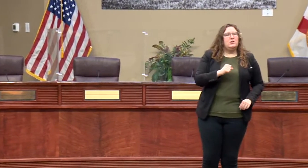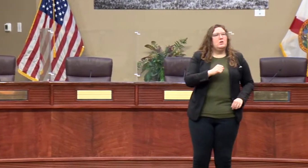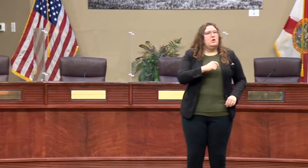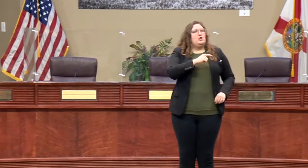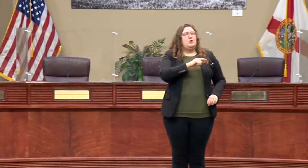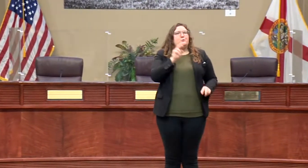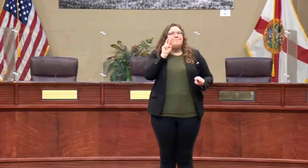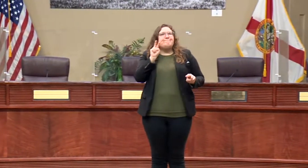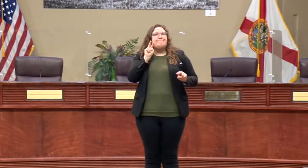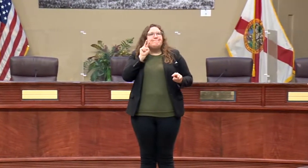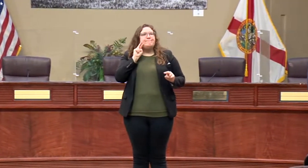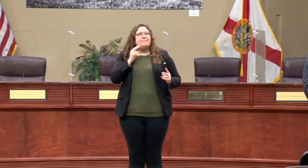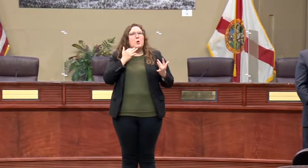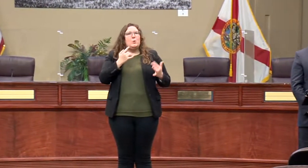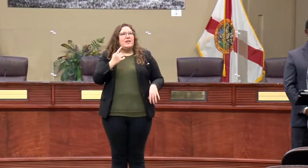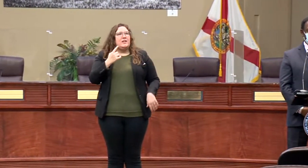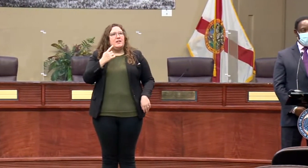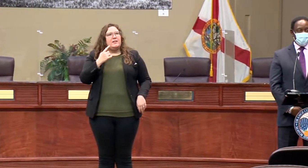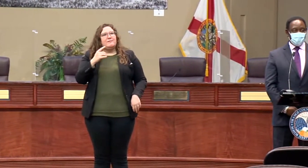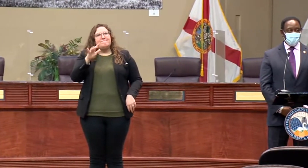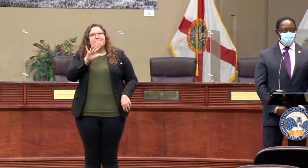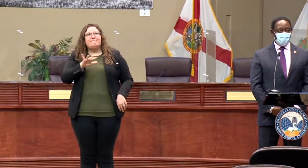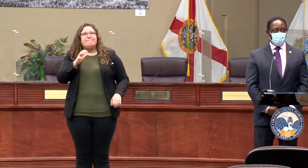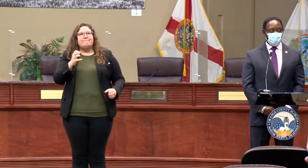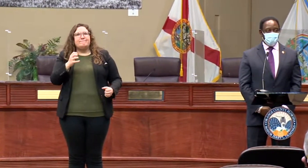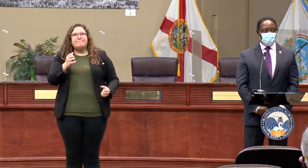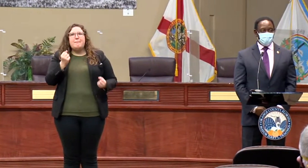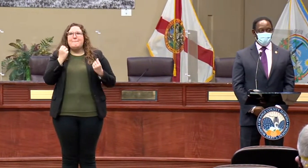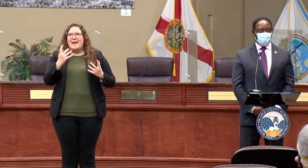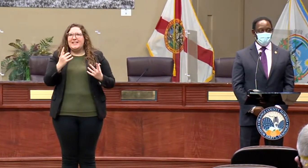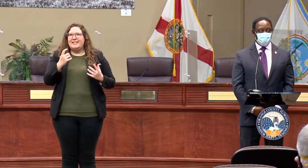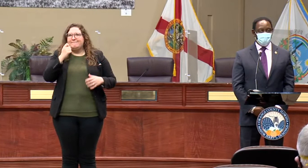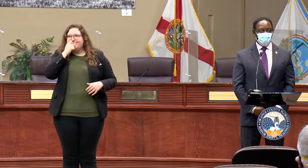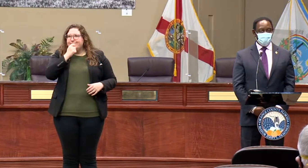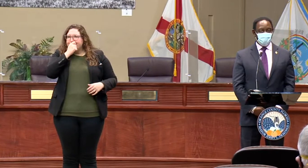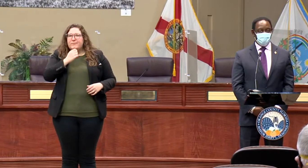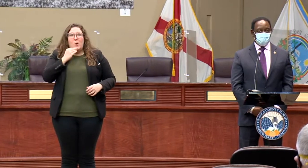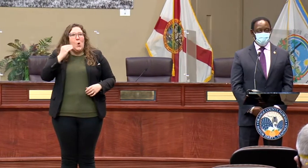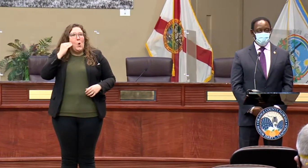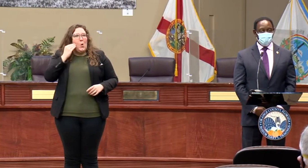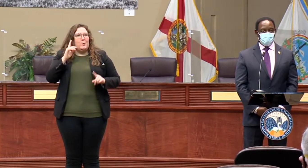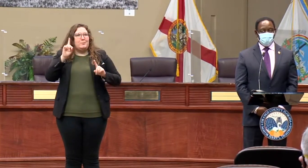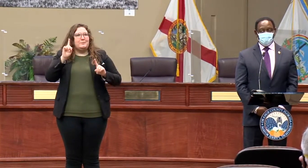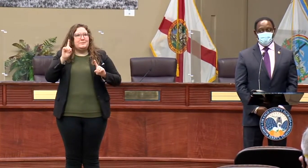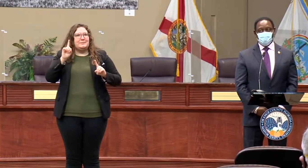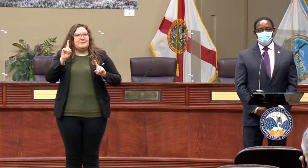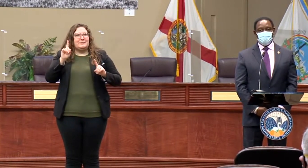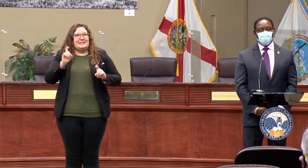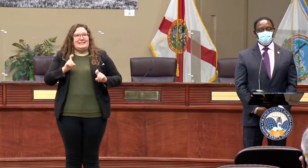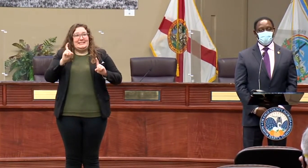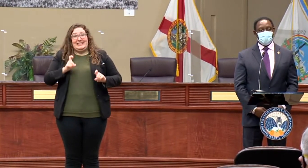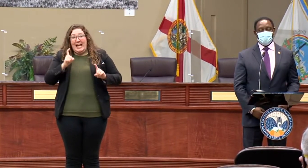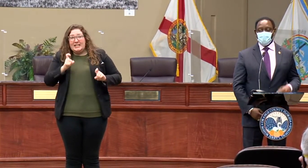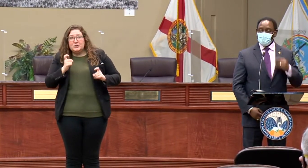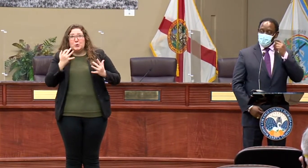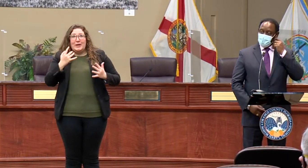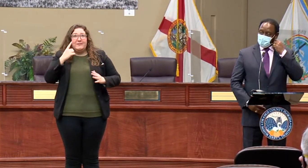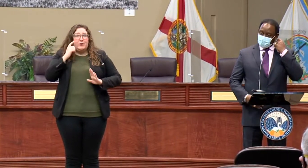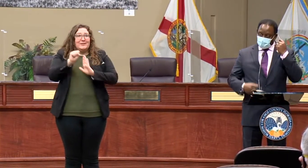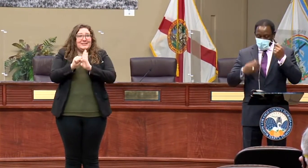about 100,000 tests from the state. I want to know when you all requested them and why do you think it's taking so long to get them?